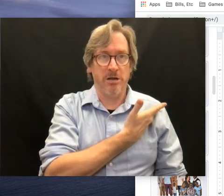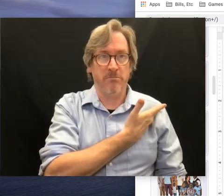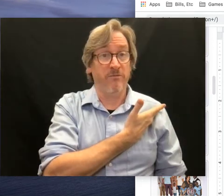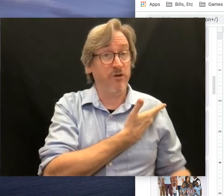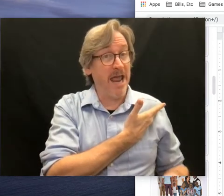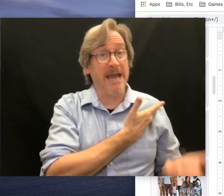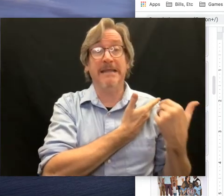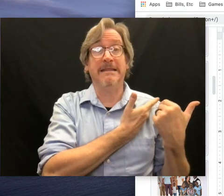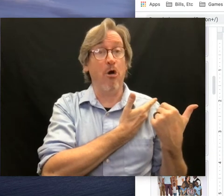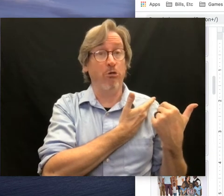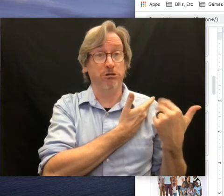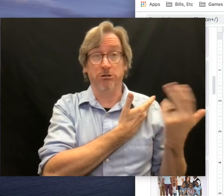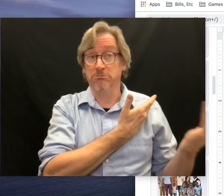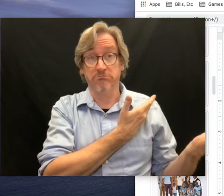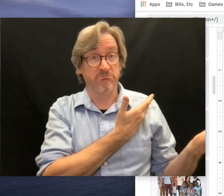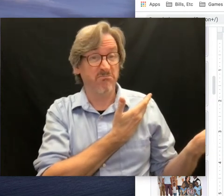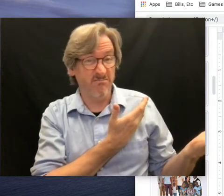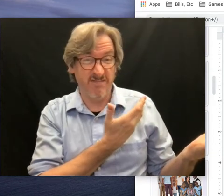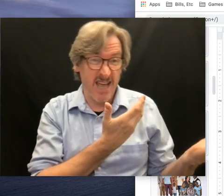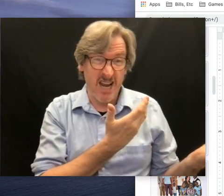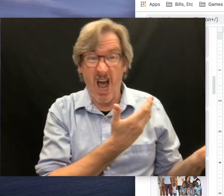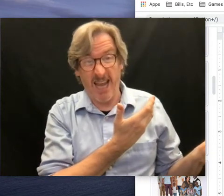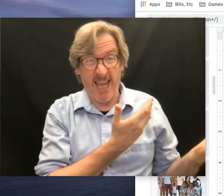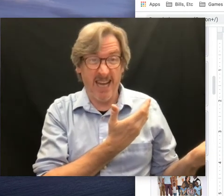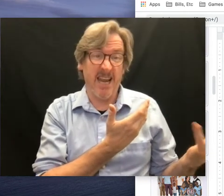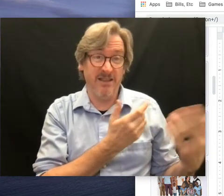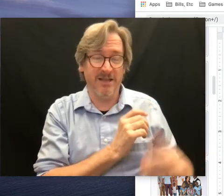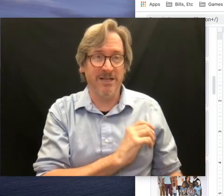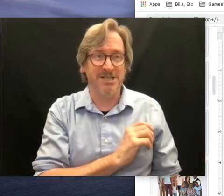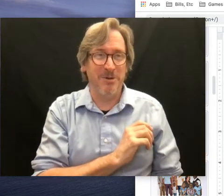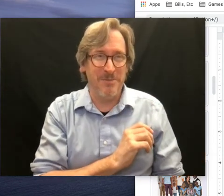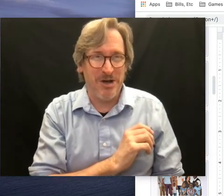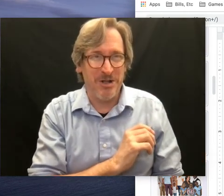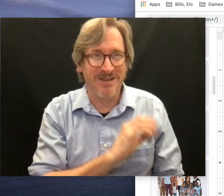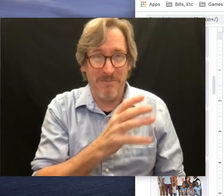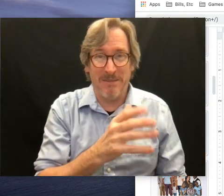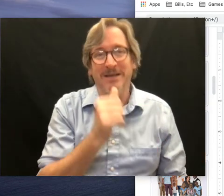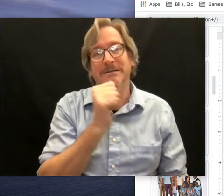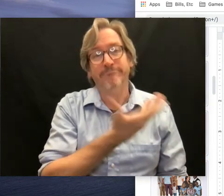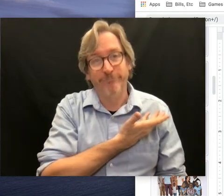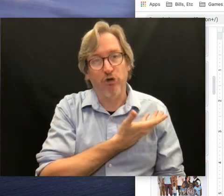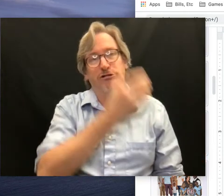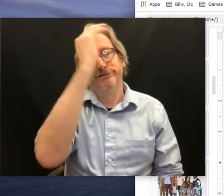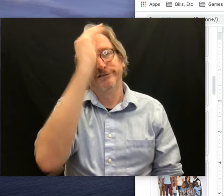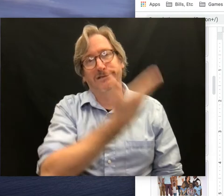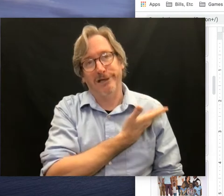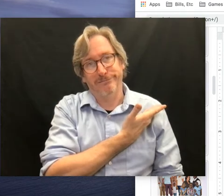son, for anything older than a kid, anything that doesn't want to be called a baby.